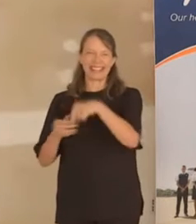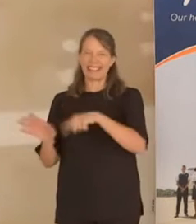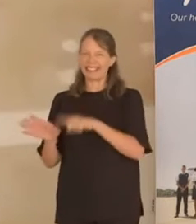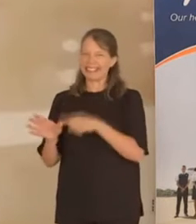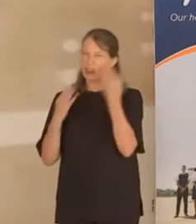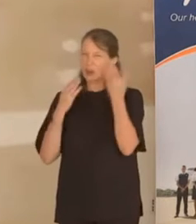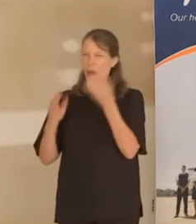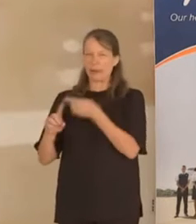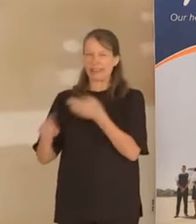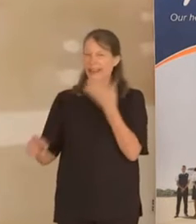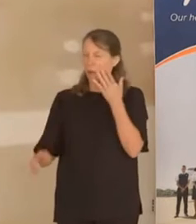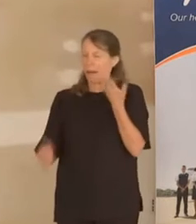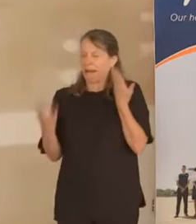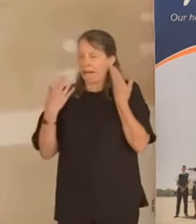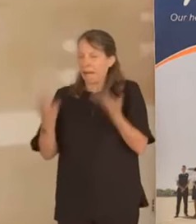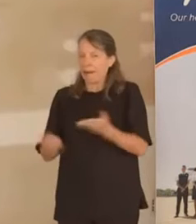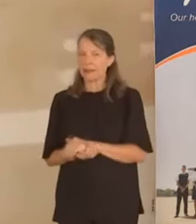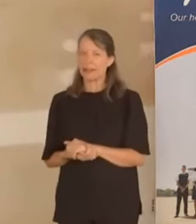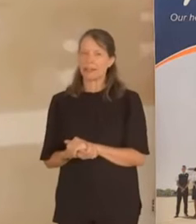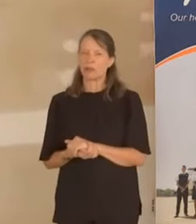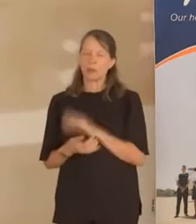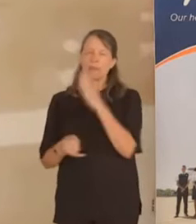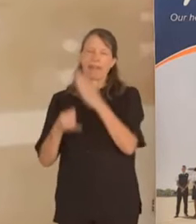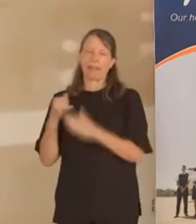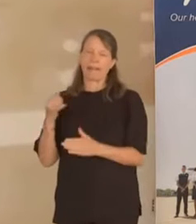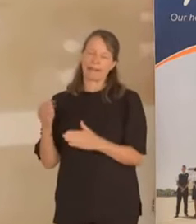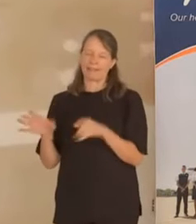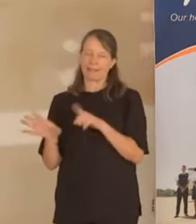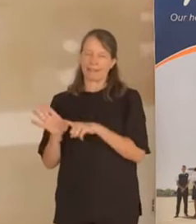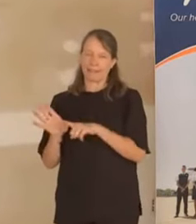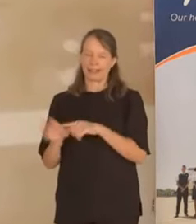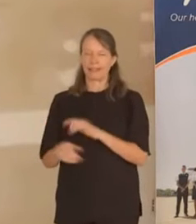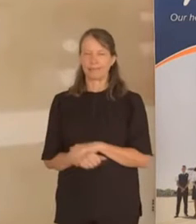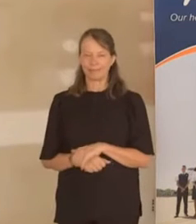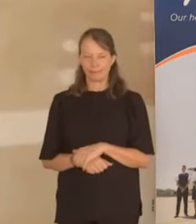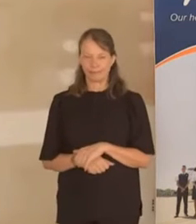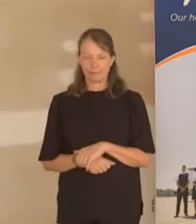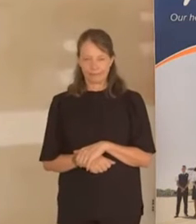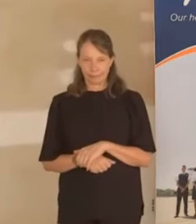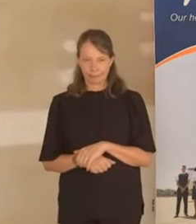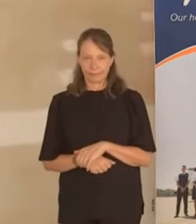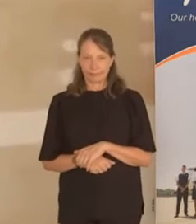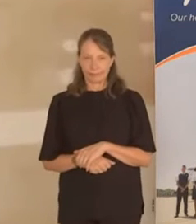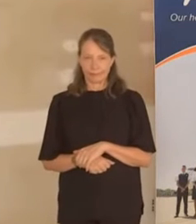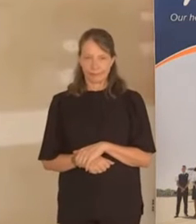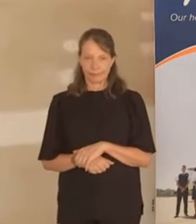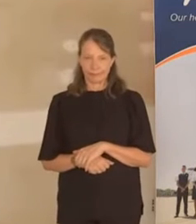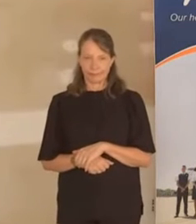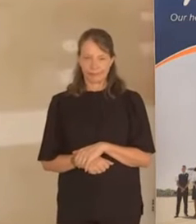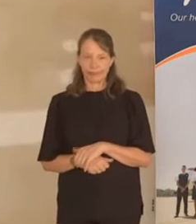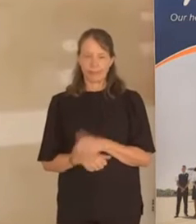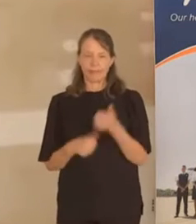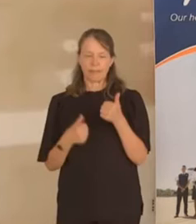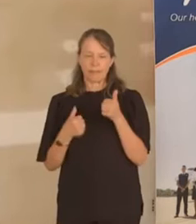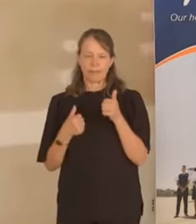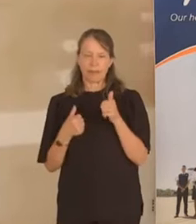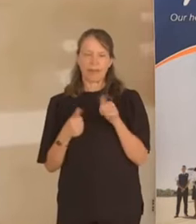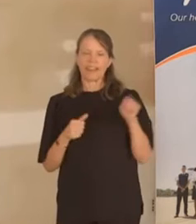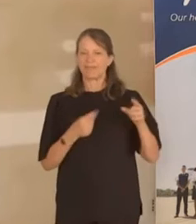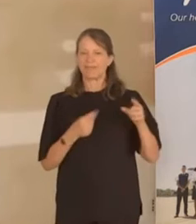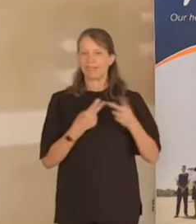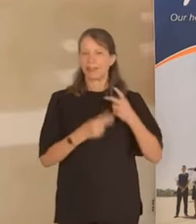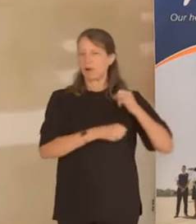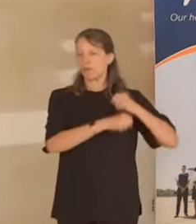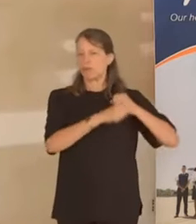it won't be till the second half of the calendar year. And construction of the hangar will start in the first half of